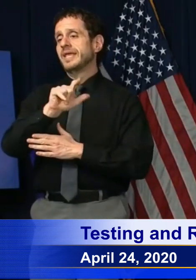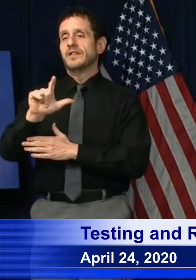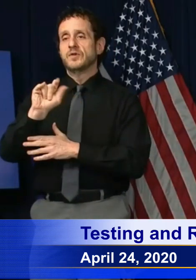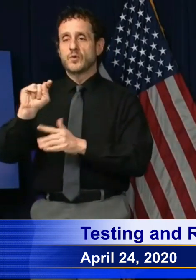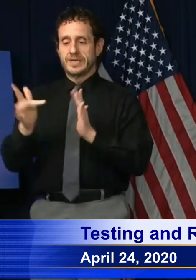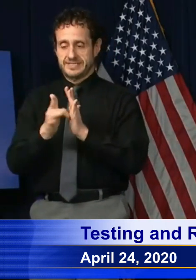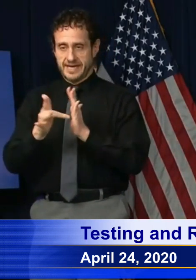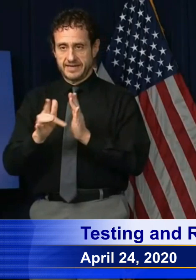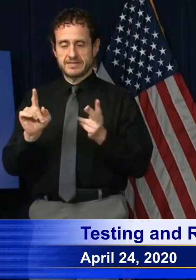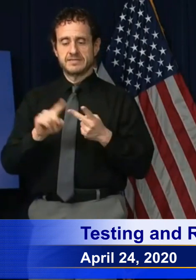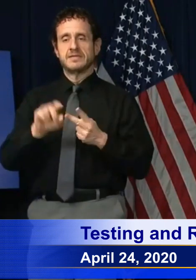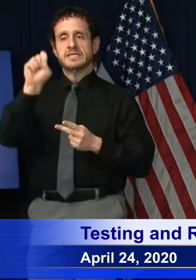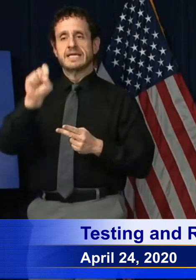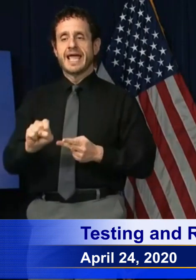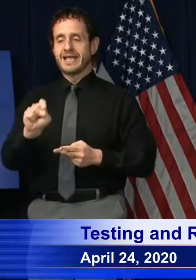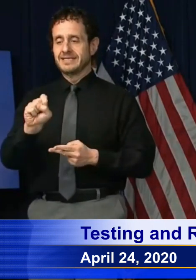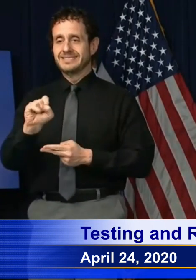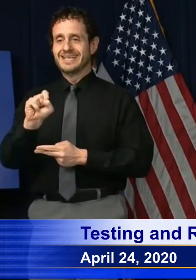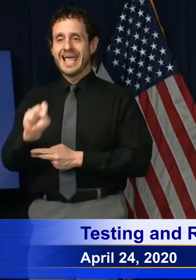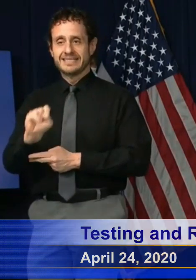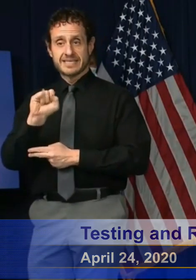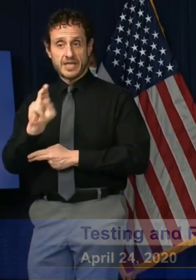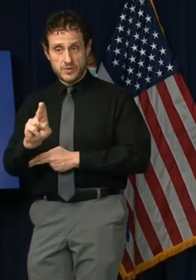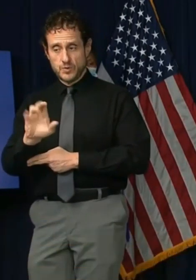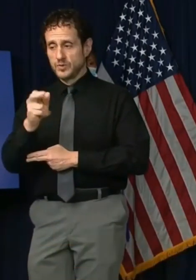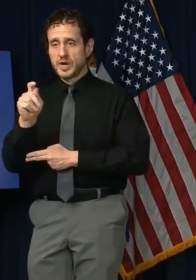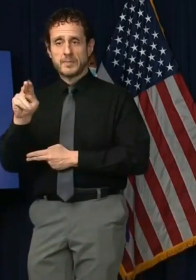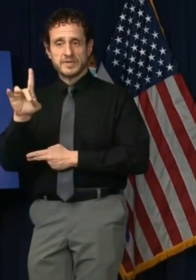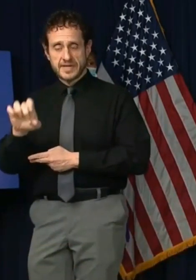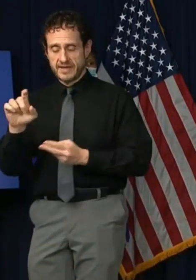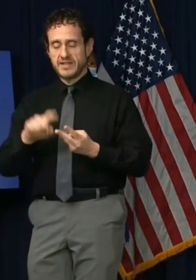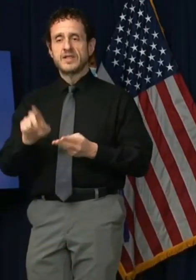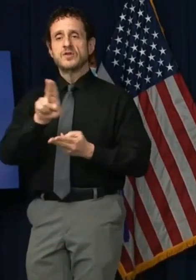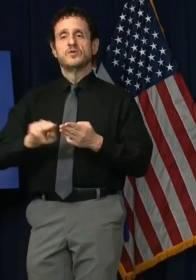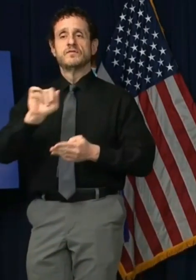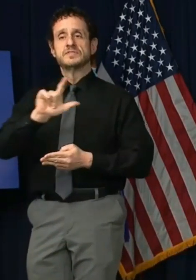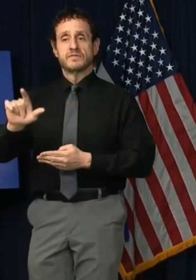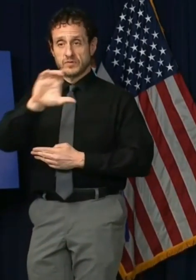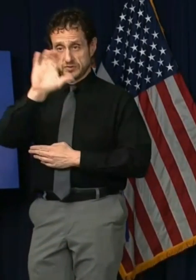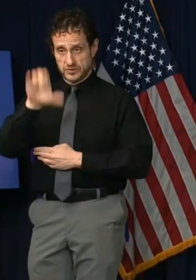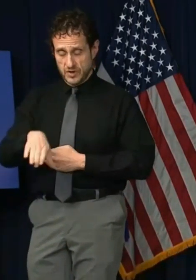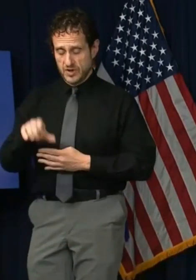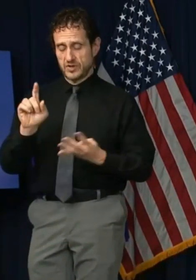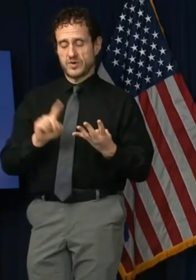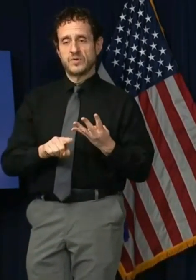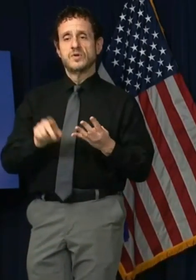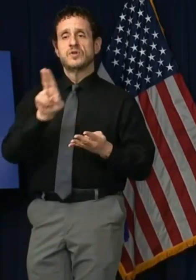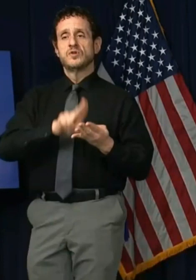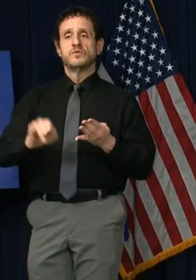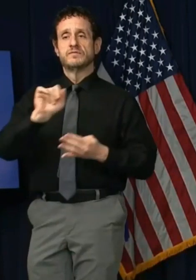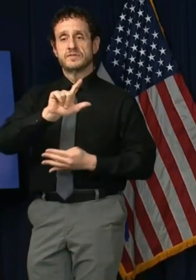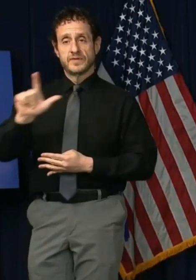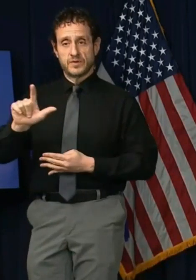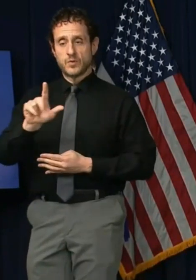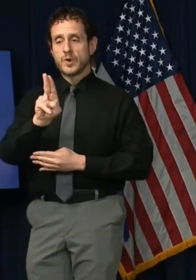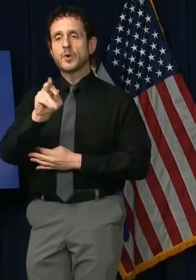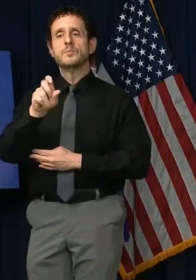and Southern Illinois University at Carbondale and the University of Illinois at Chicago and the University of